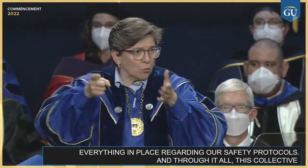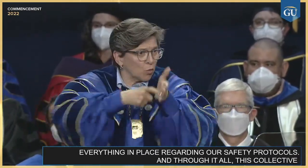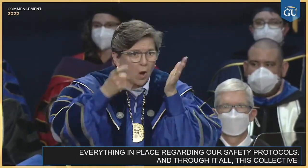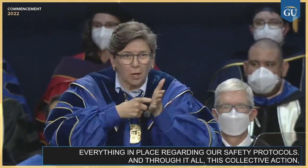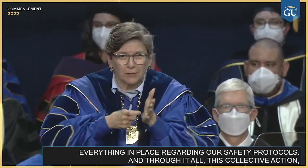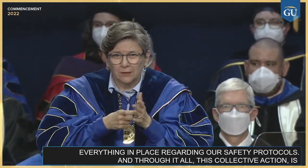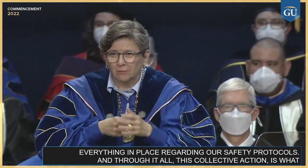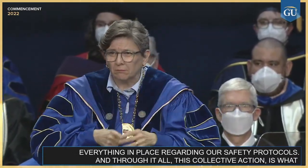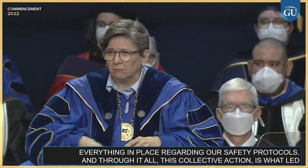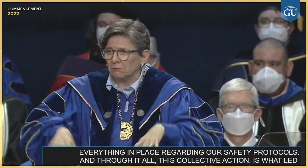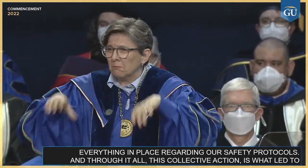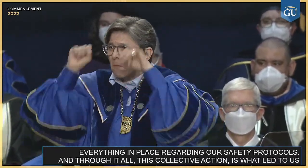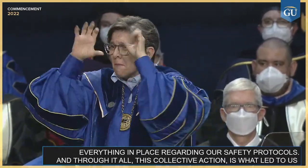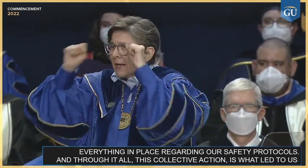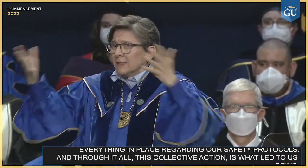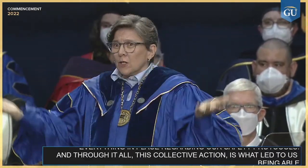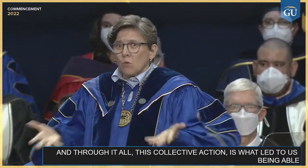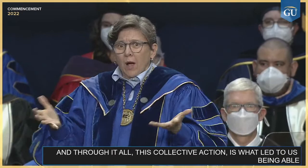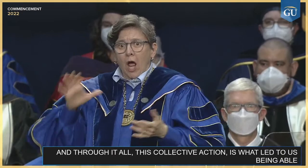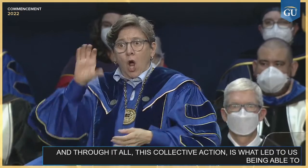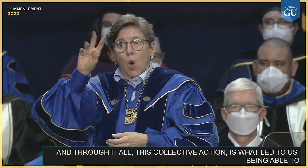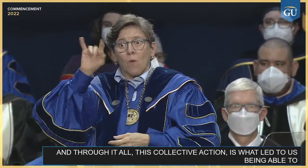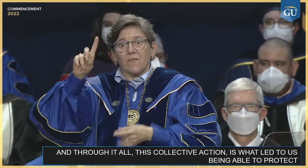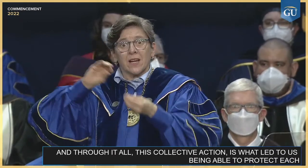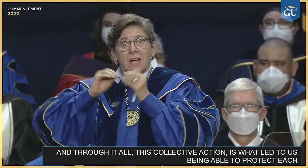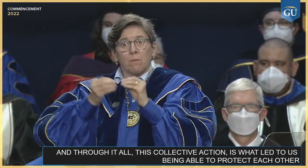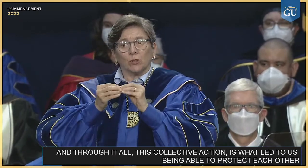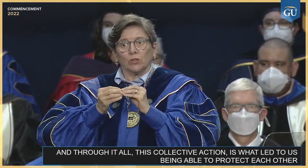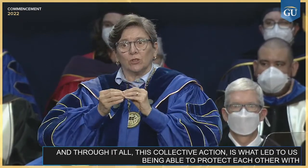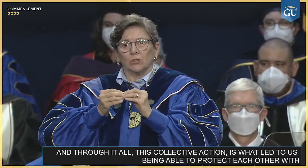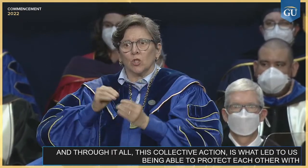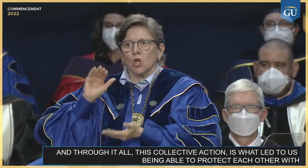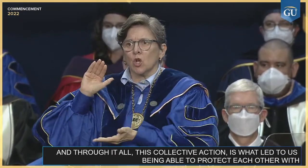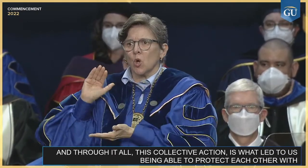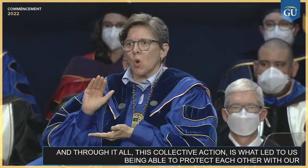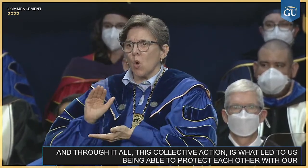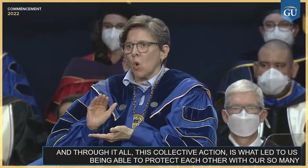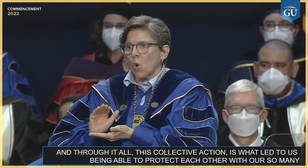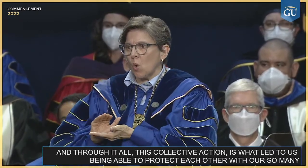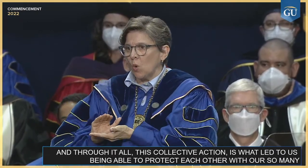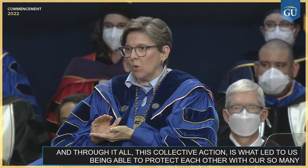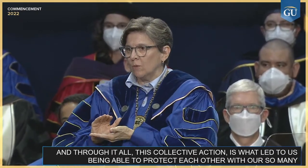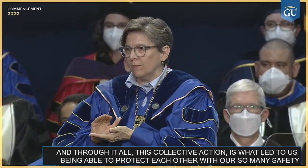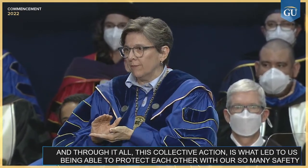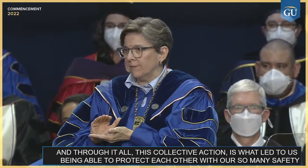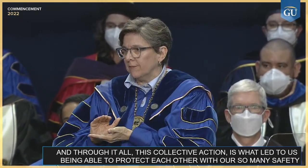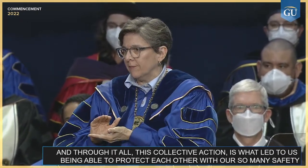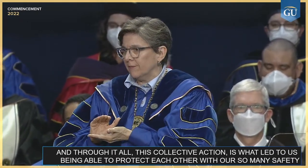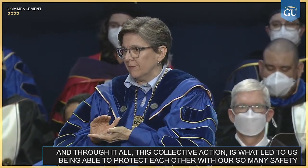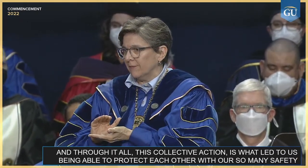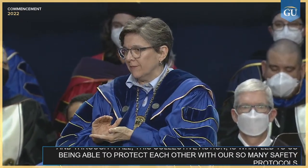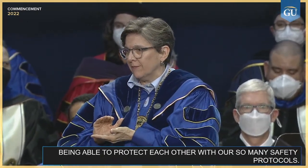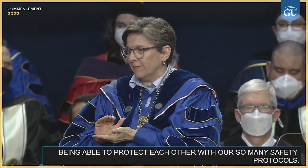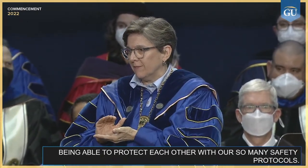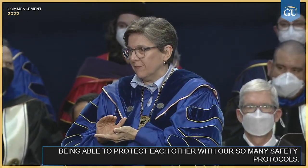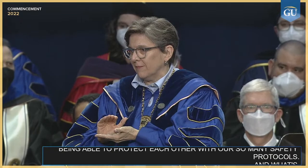safety protocols. And what's amazing is that we succeeded. Our COVID numbers remained